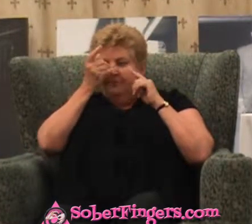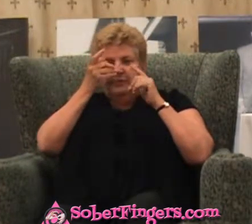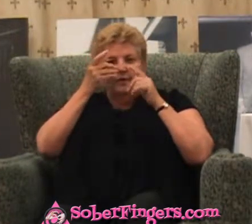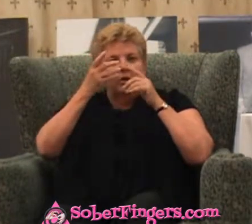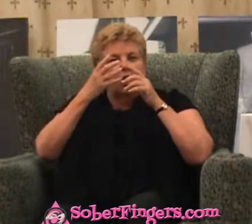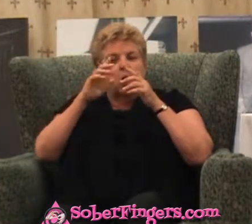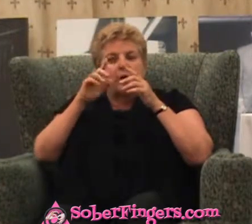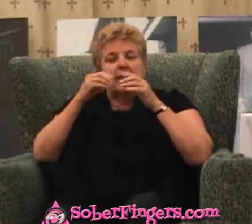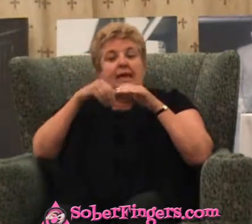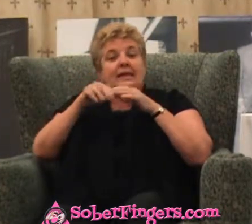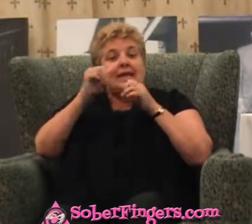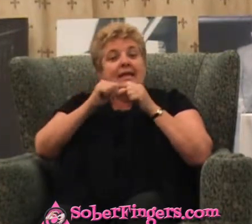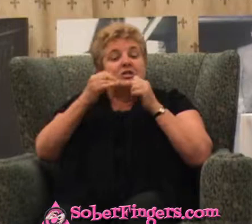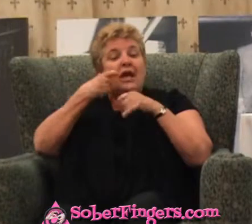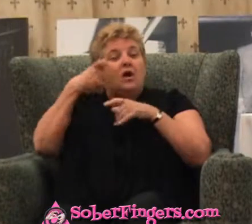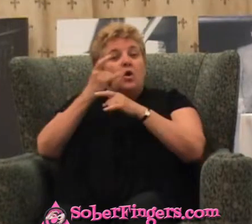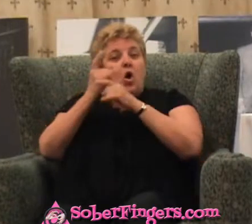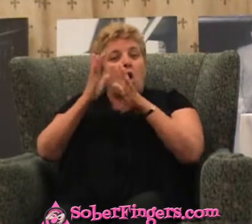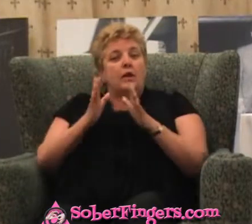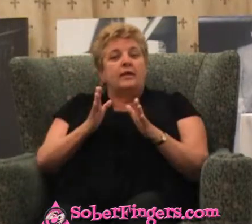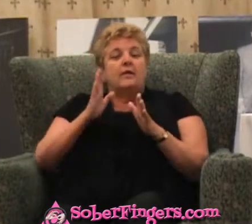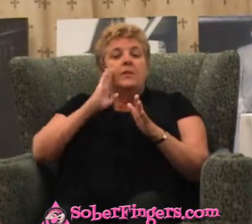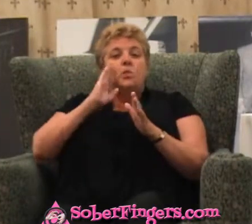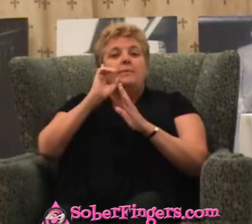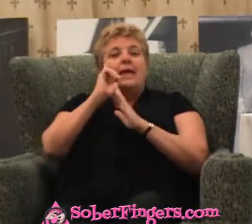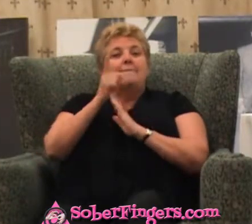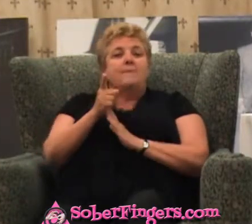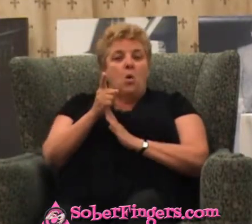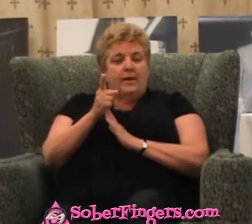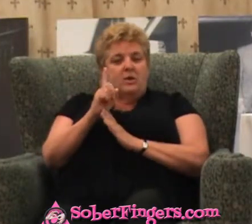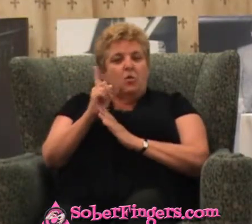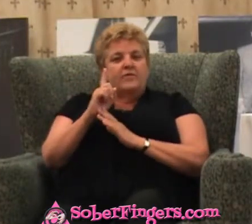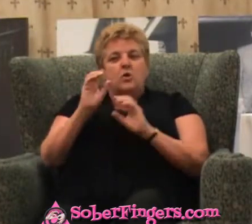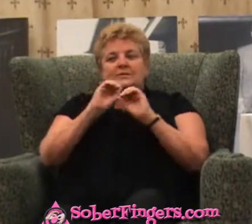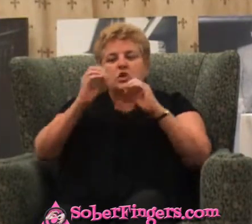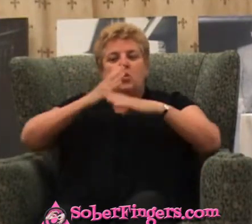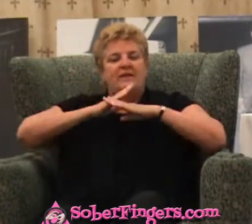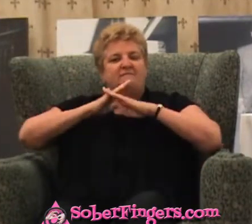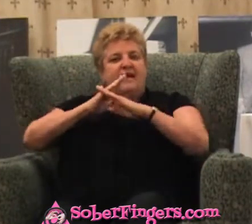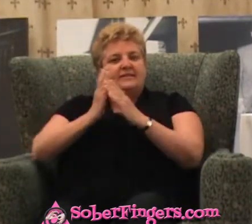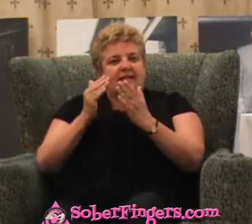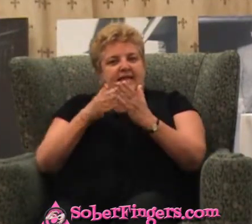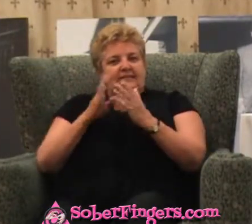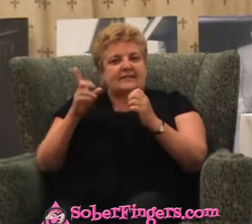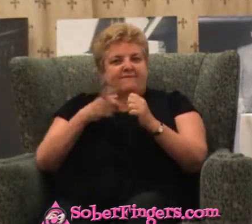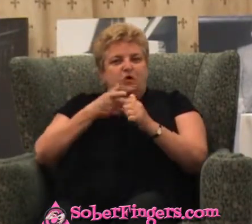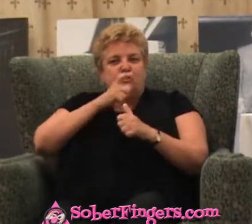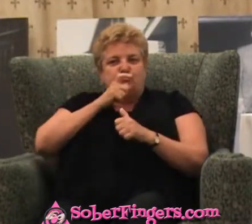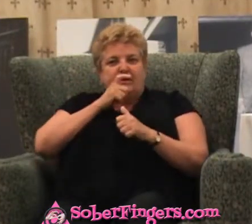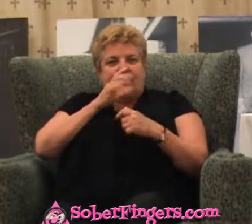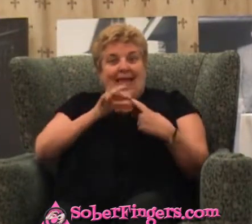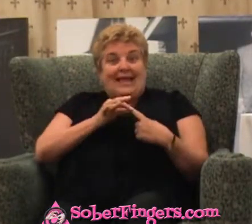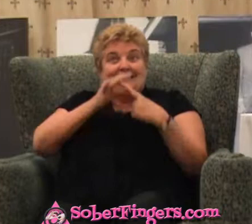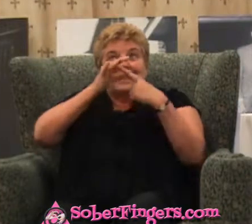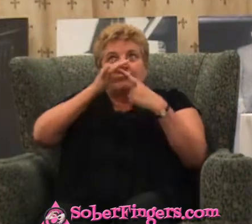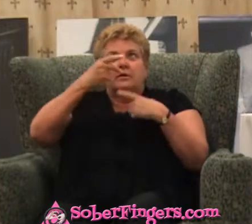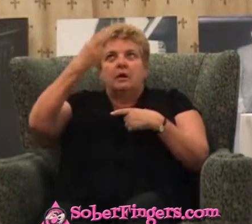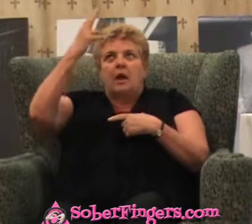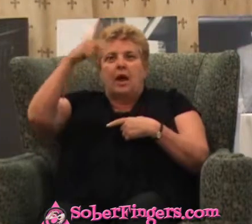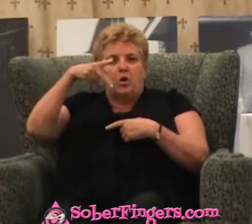alcoholics, there will be a moment when there is no defense against that thirst drink, but a higher power.